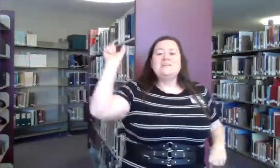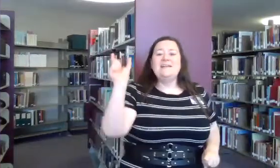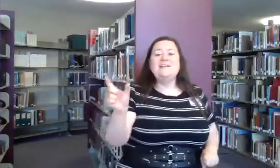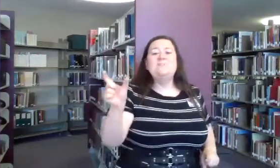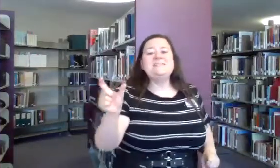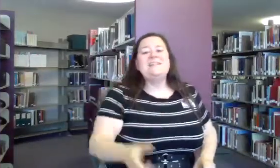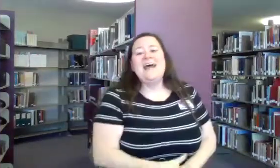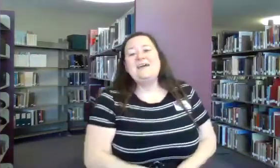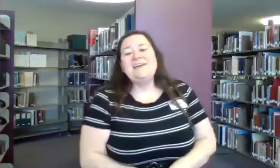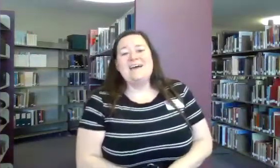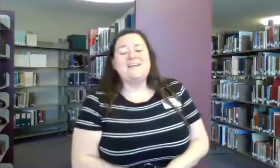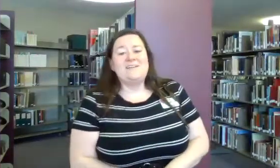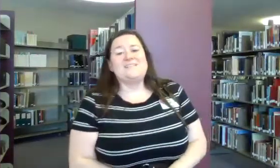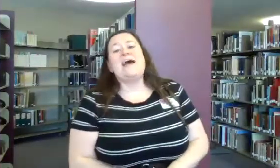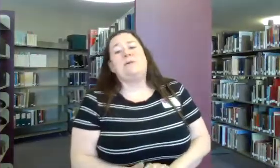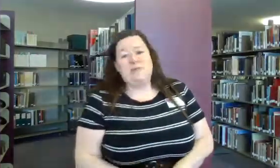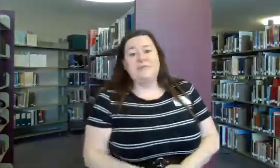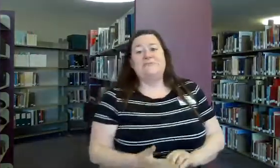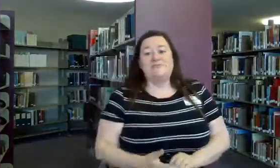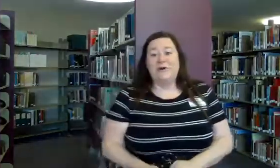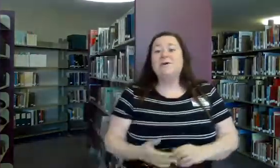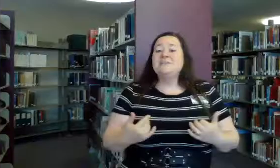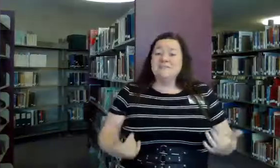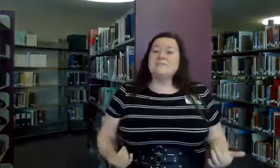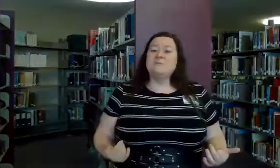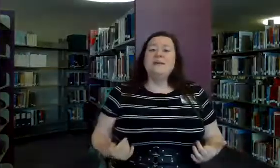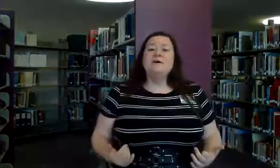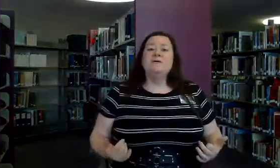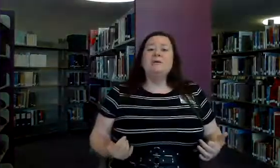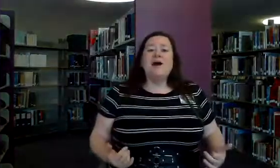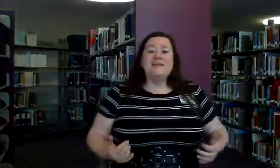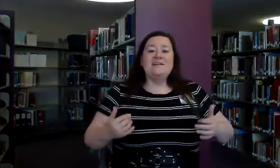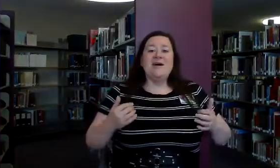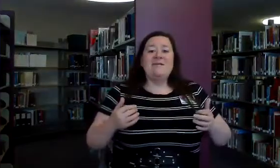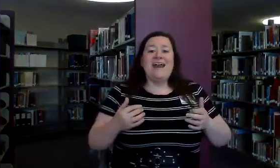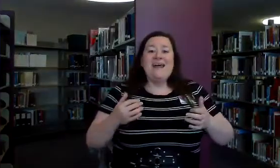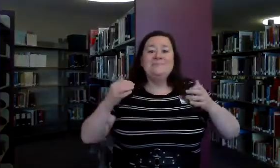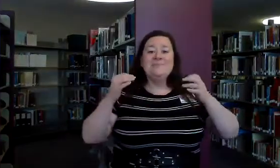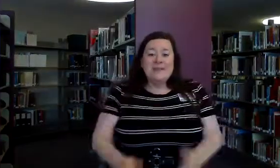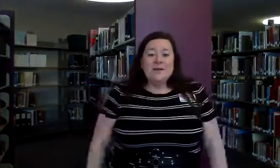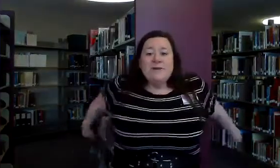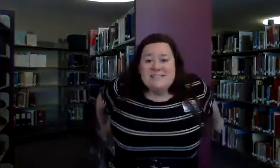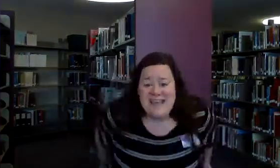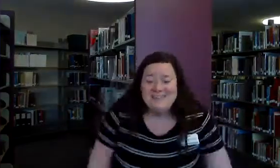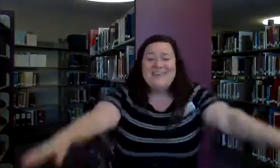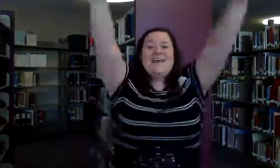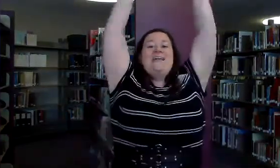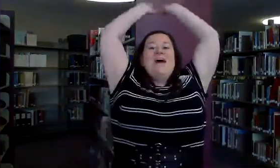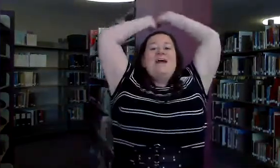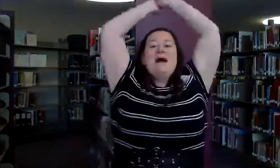on a little piece of land, and we have Toddler Time right below the first floor. So this is what we do when we walk in the door. Ready? We take the elevator up,